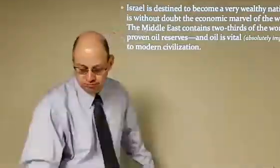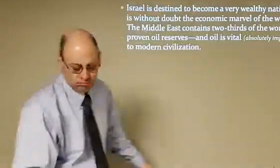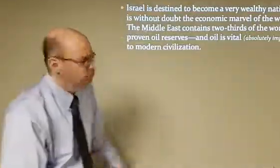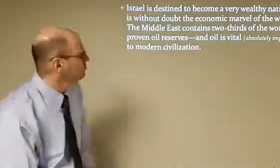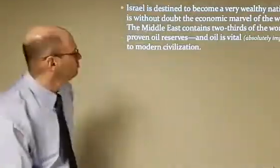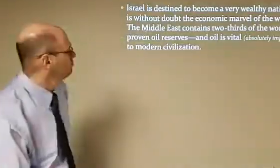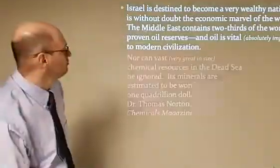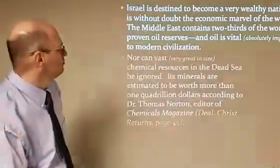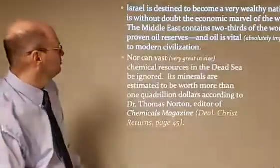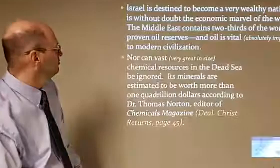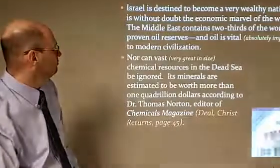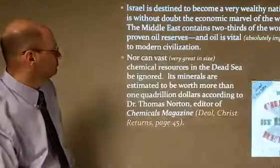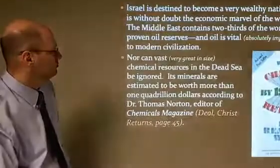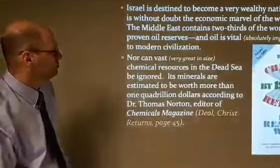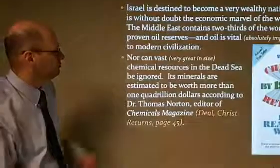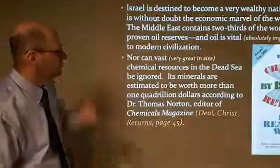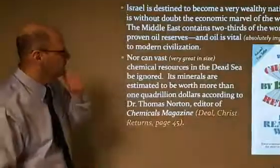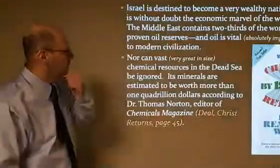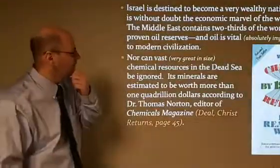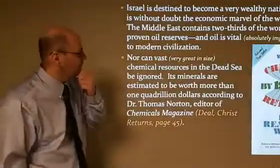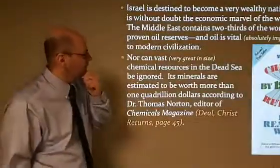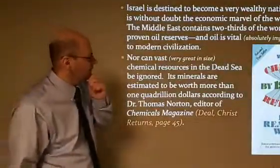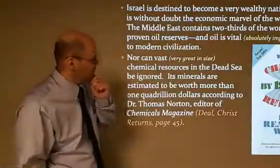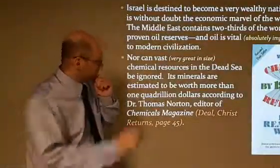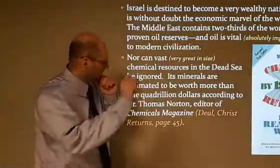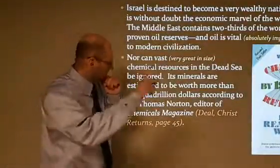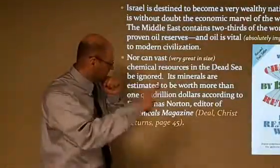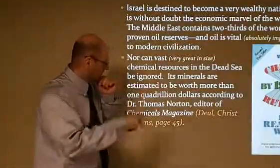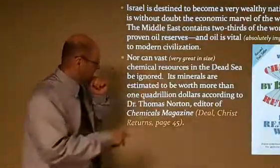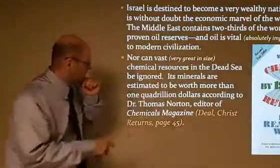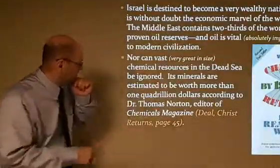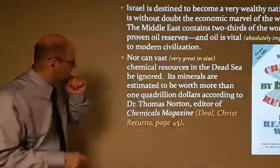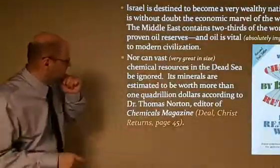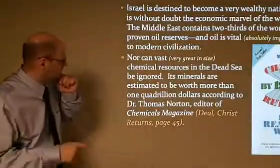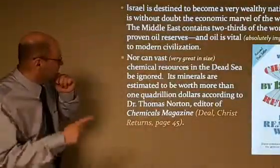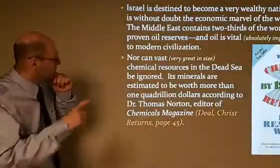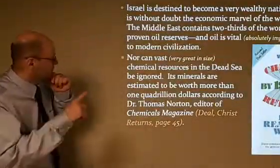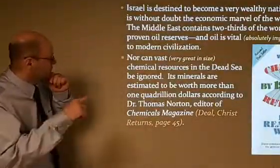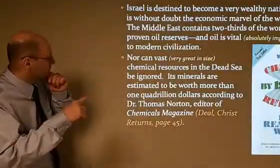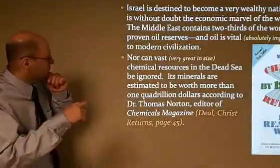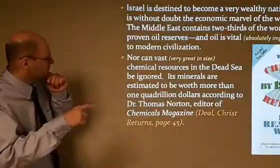you know, take them over. Who knows? That could be what they're, you know, be the plan.